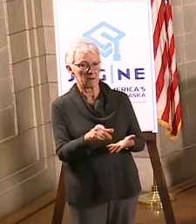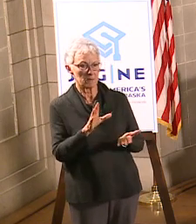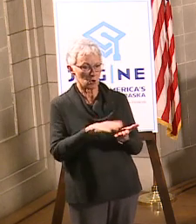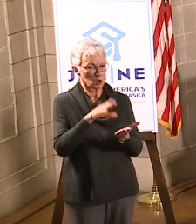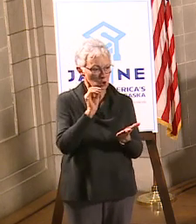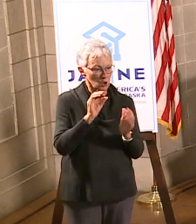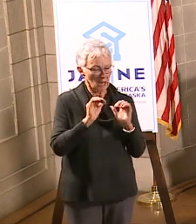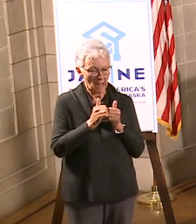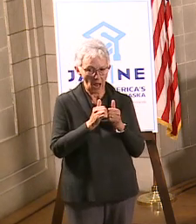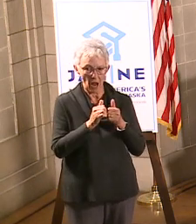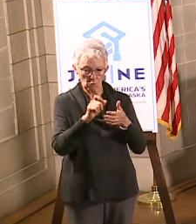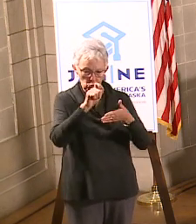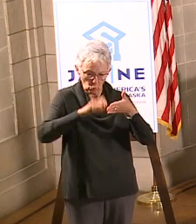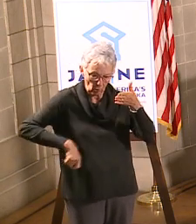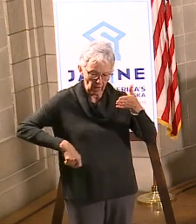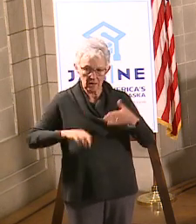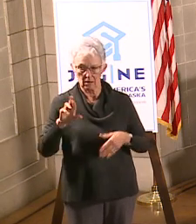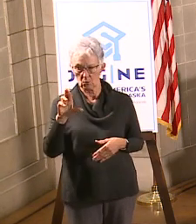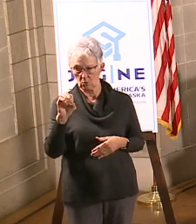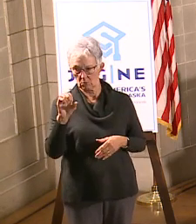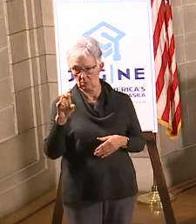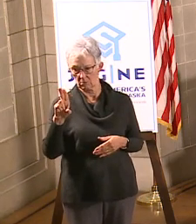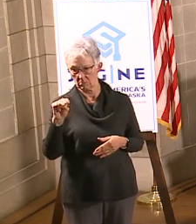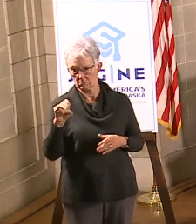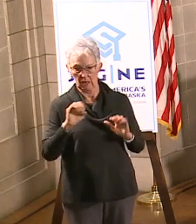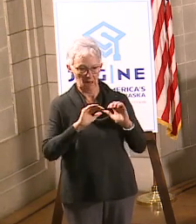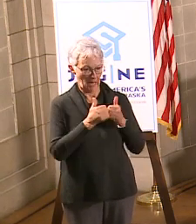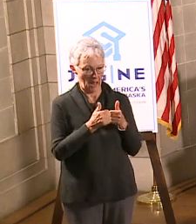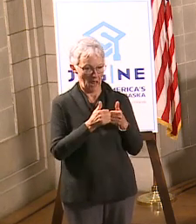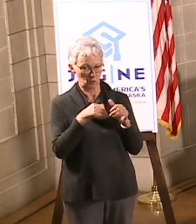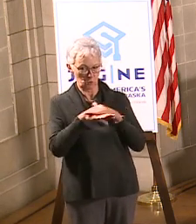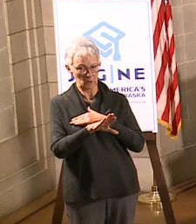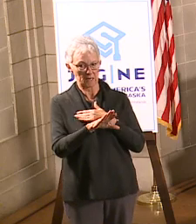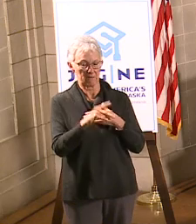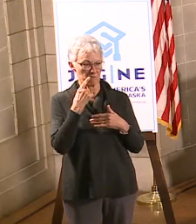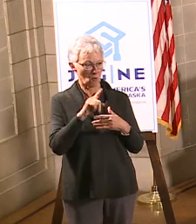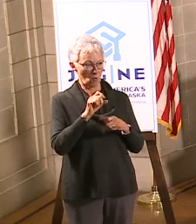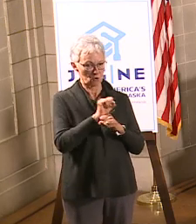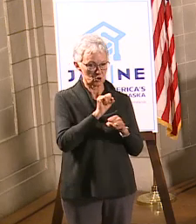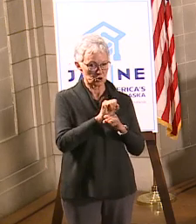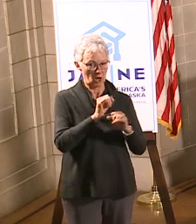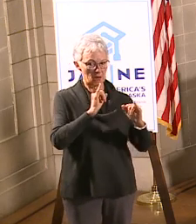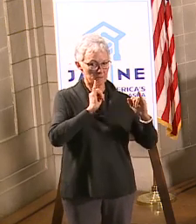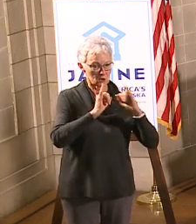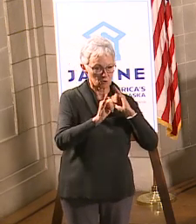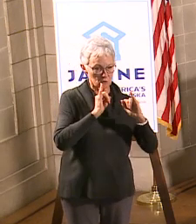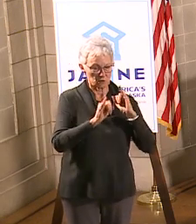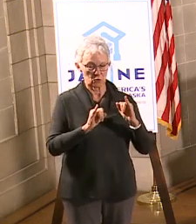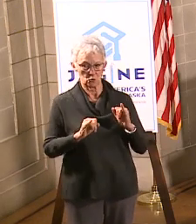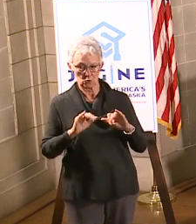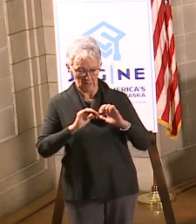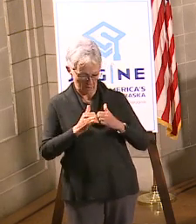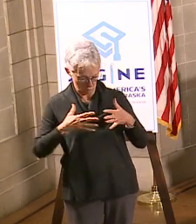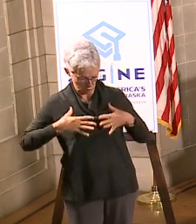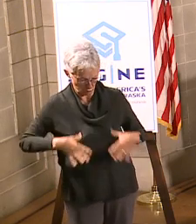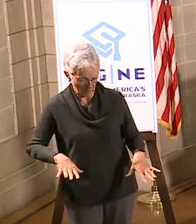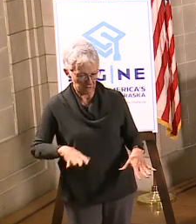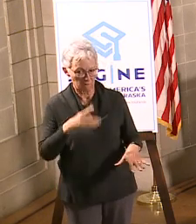how to write a resume, how to do a job interview, how to appropriately dress, answer the phone, shake somebody's hands.